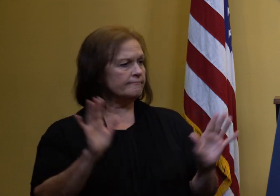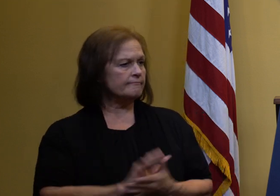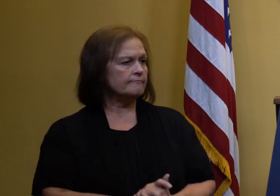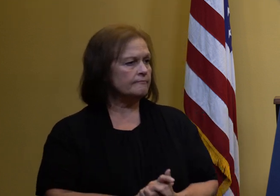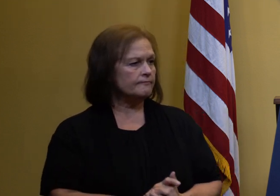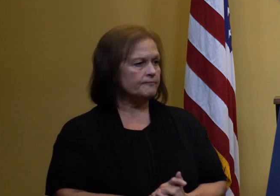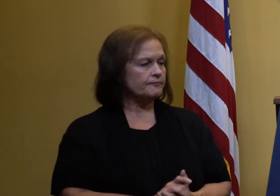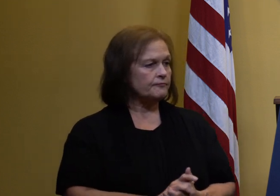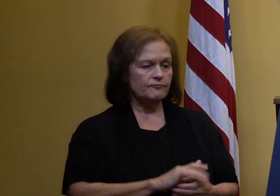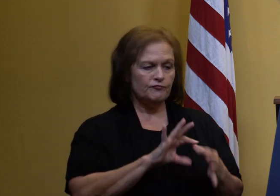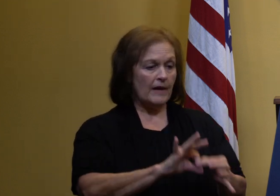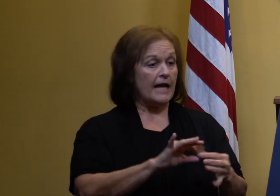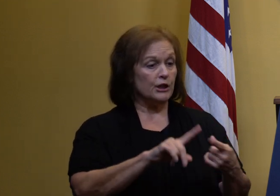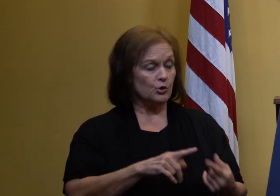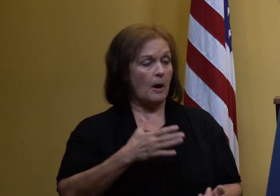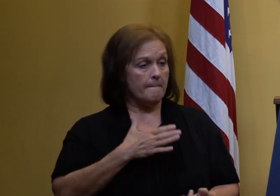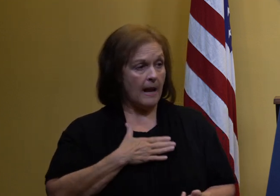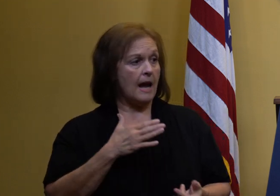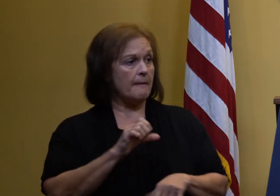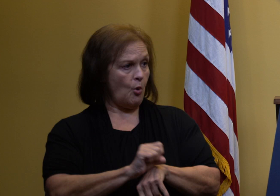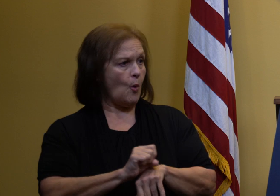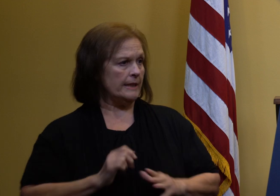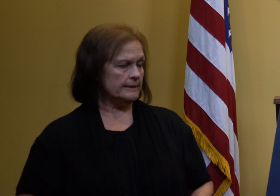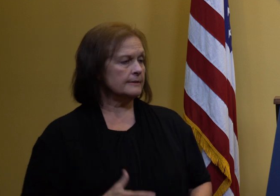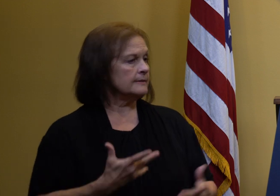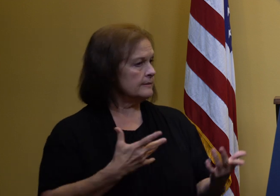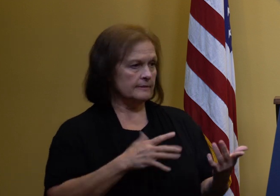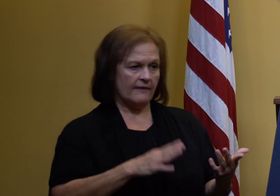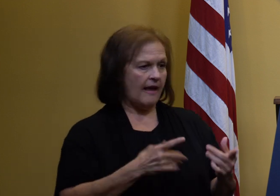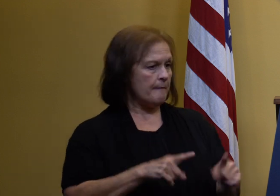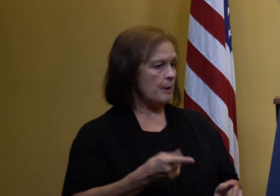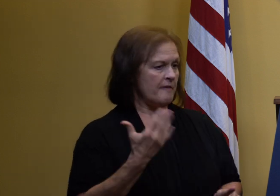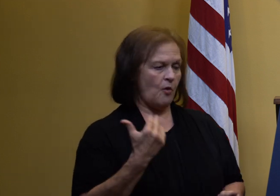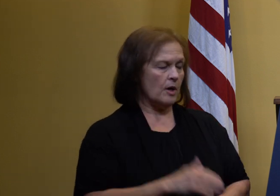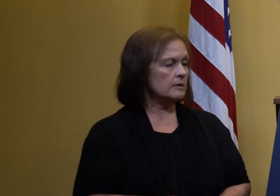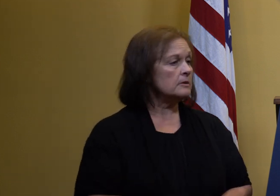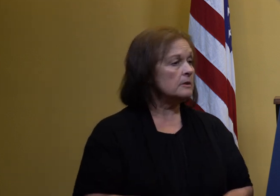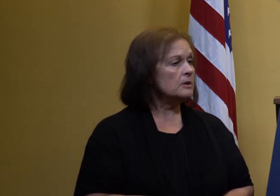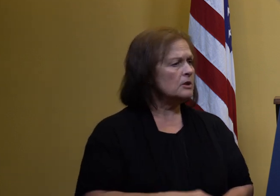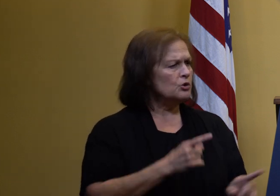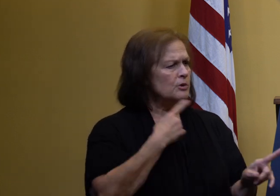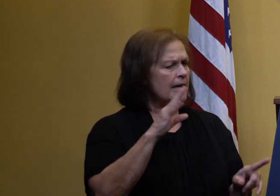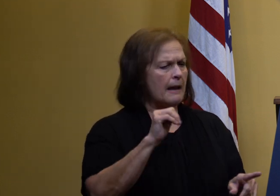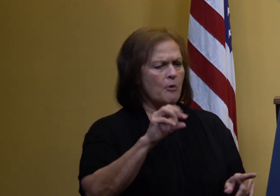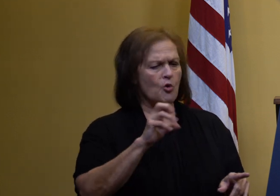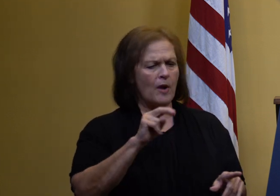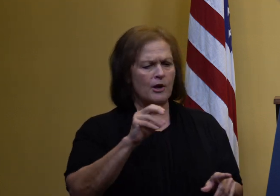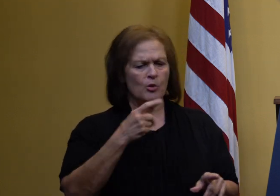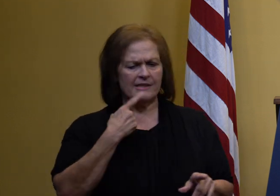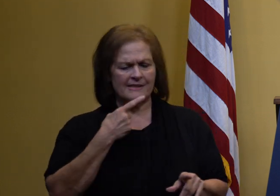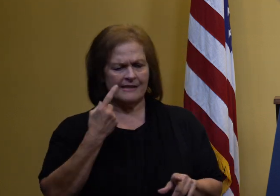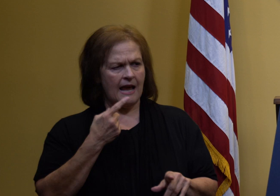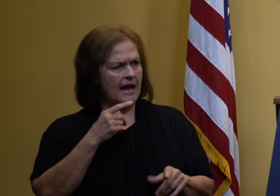whole process, relative to my employee. Yes, never happened before. Okay, and then you said Moreno begged you to stay out of